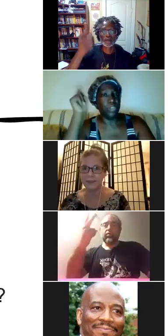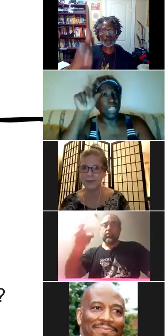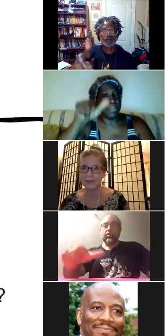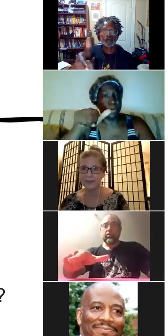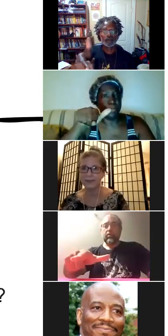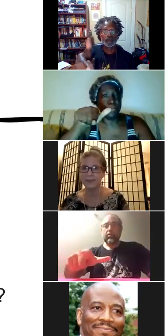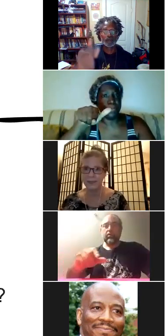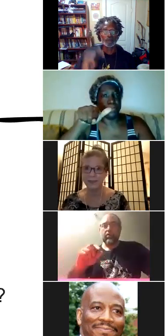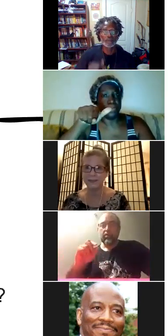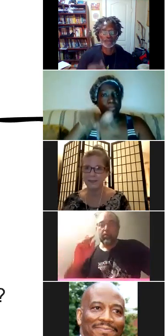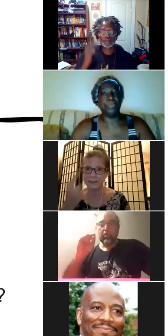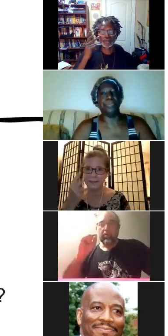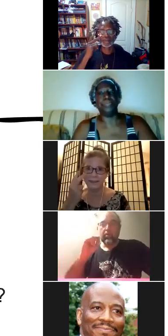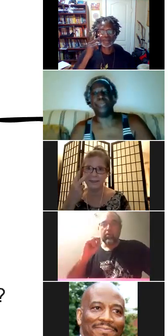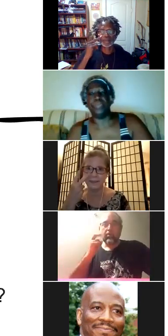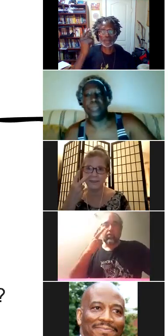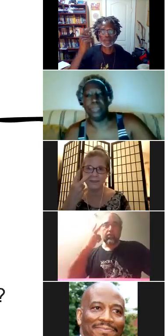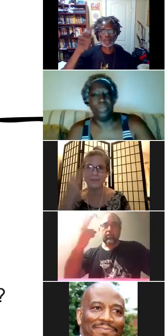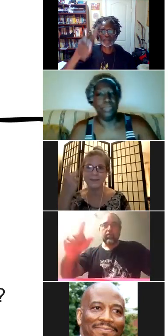See you later.